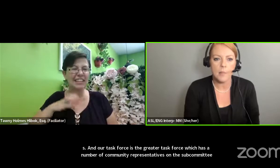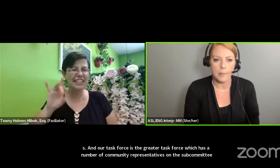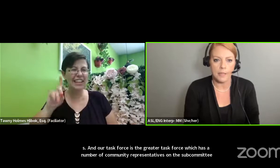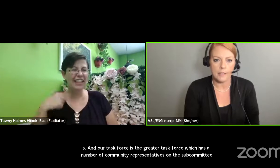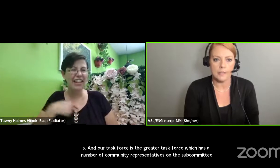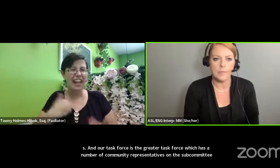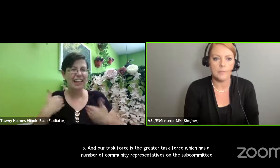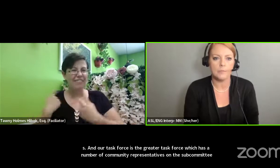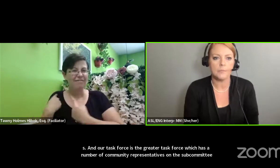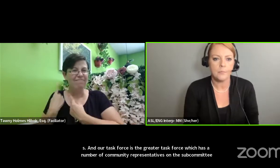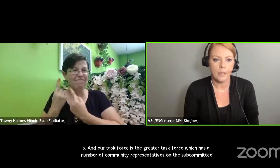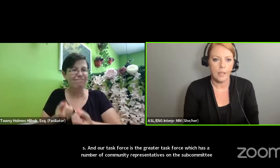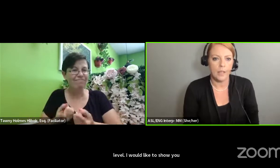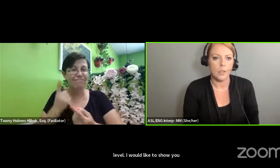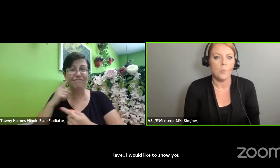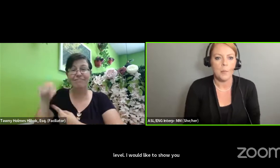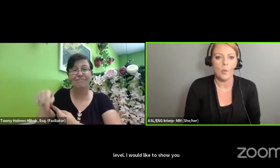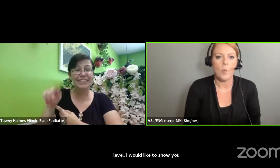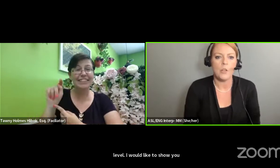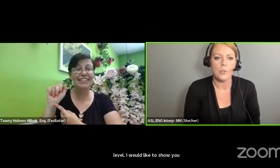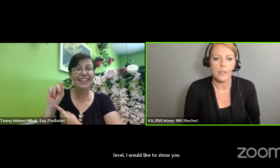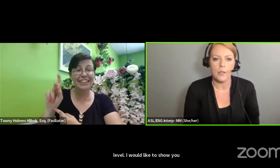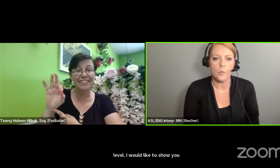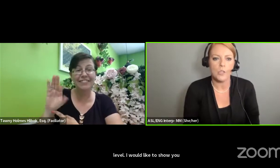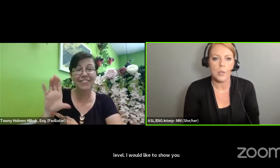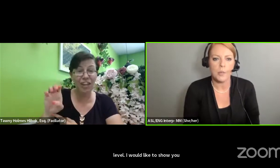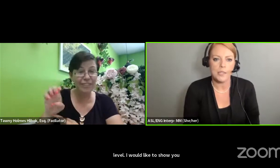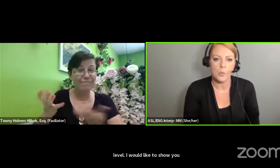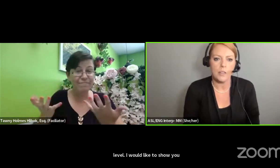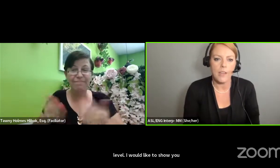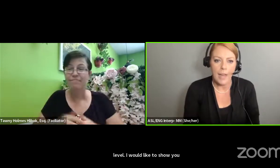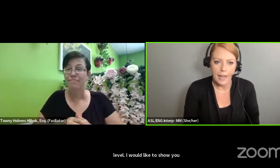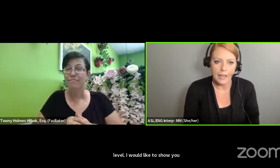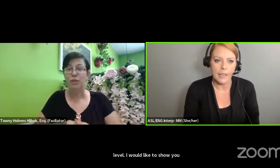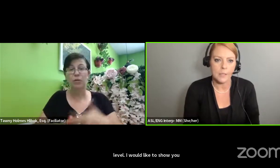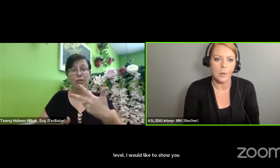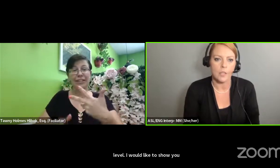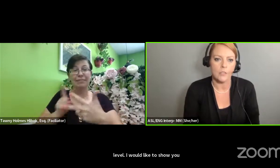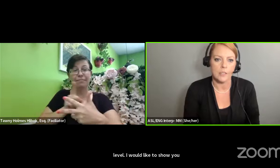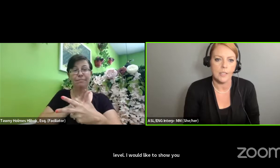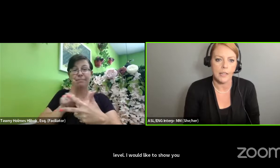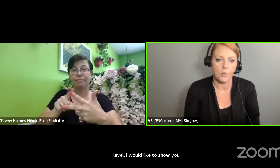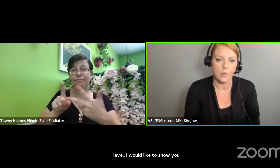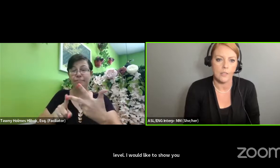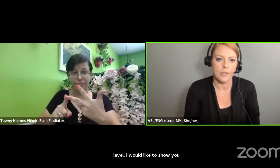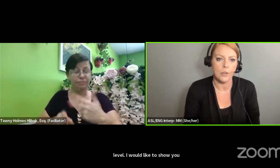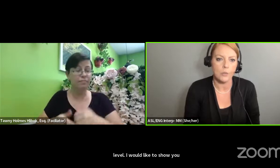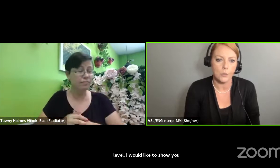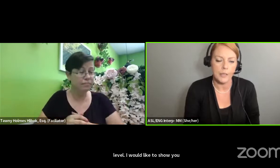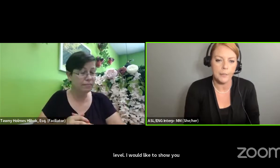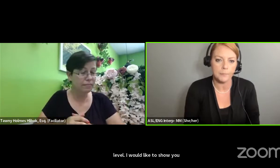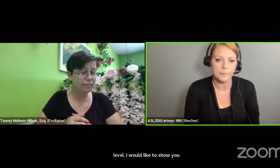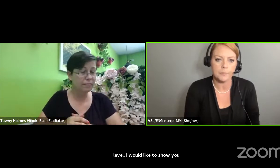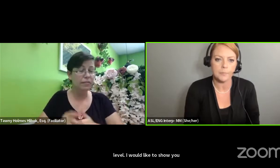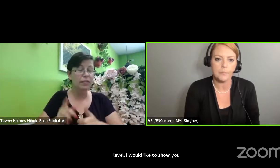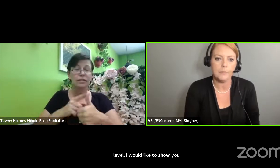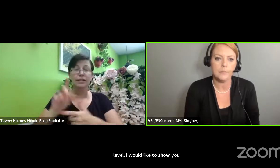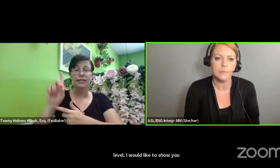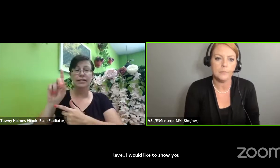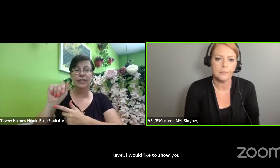the subcommittees. You might be wondering which committees we've had as a part of this task force, and there are 3.